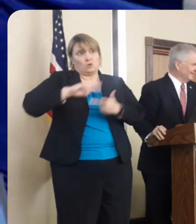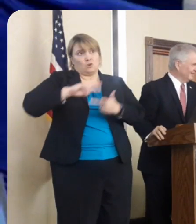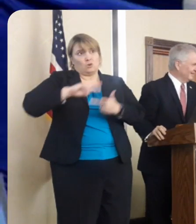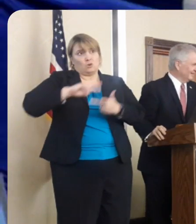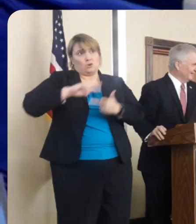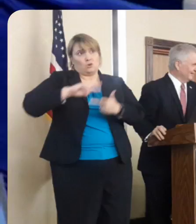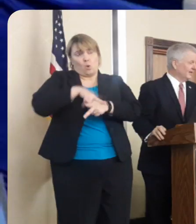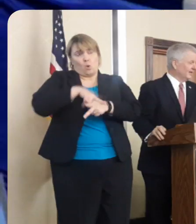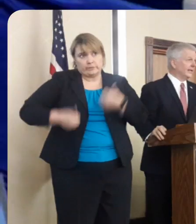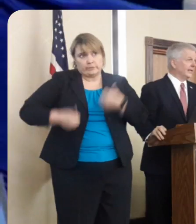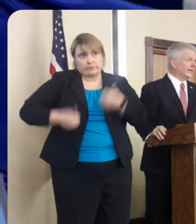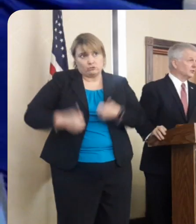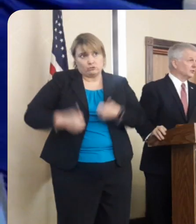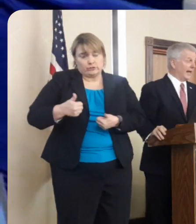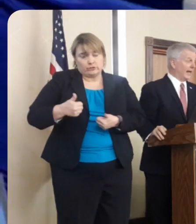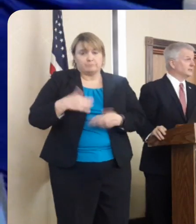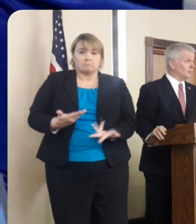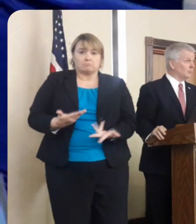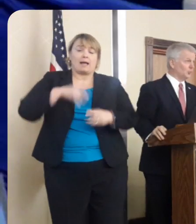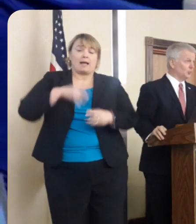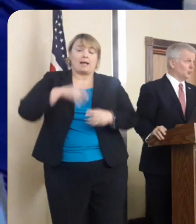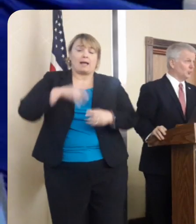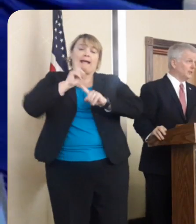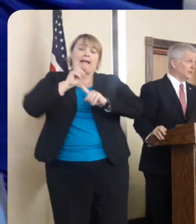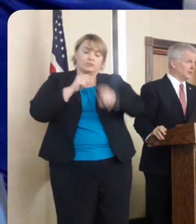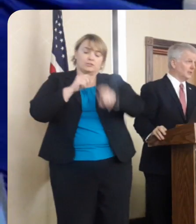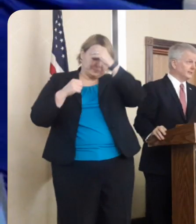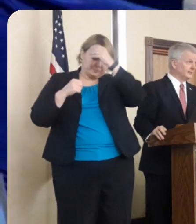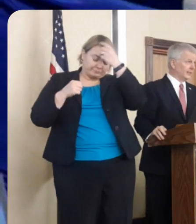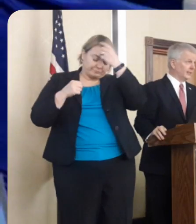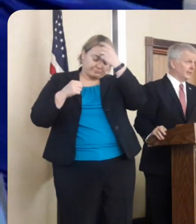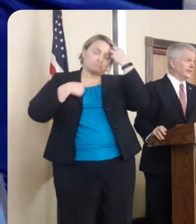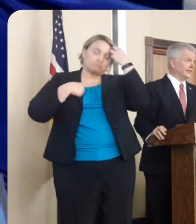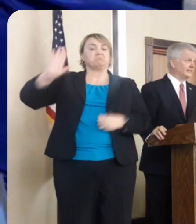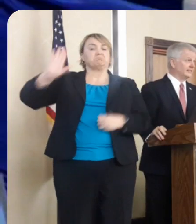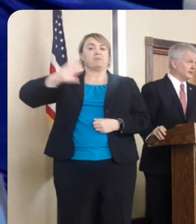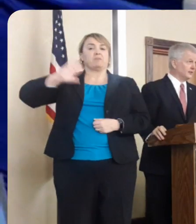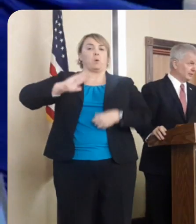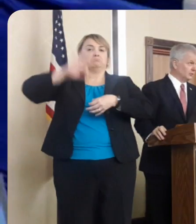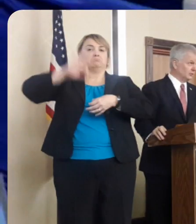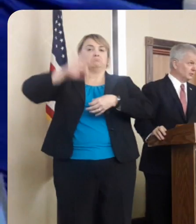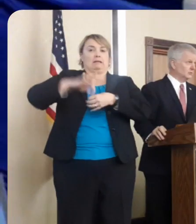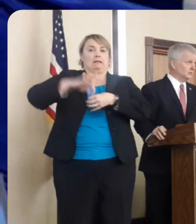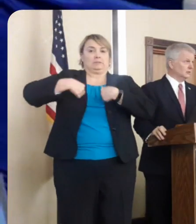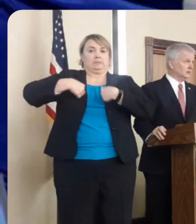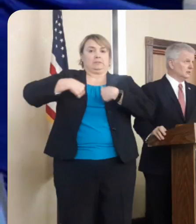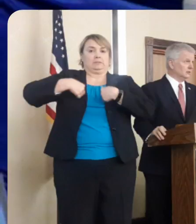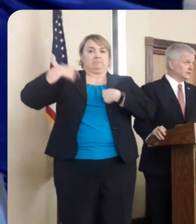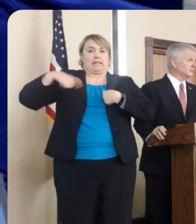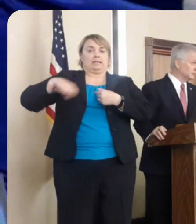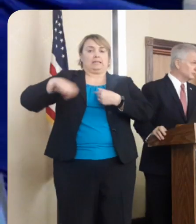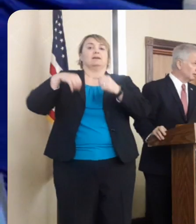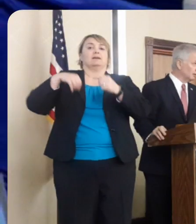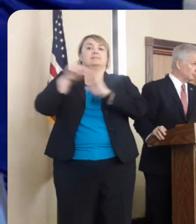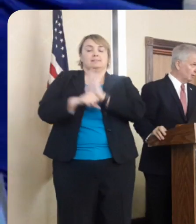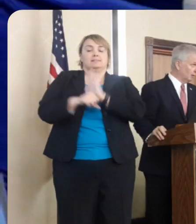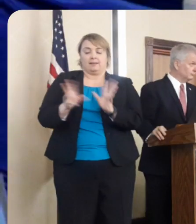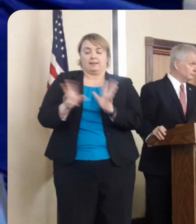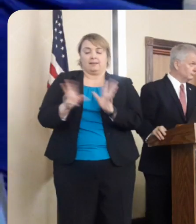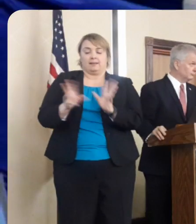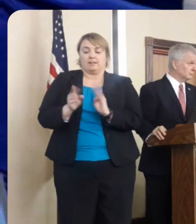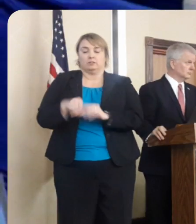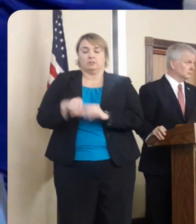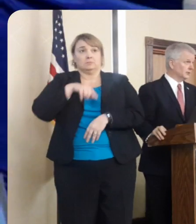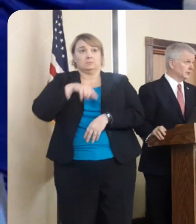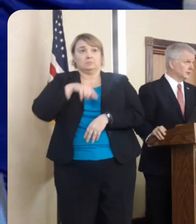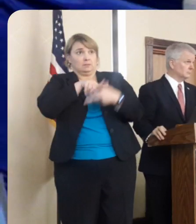So my answer, as someone who was an elected delegate at the state convention, is the answer is none of the above.